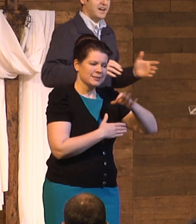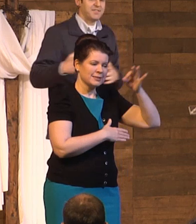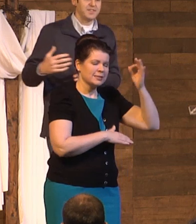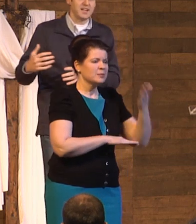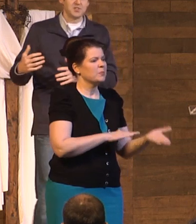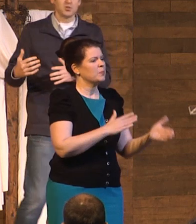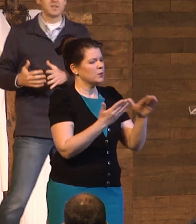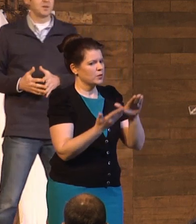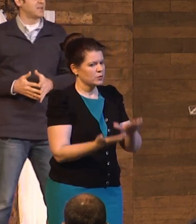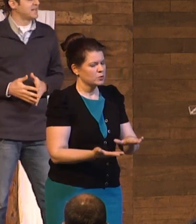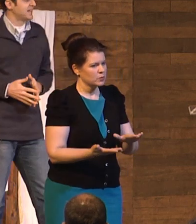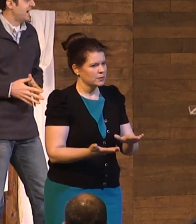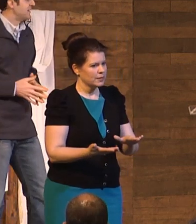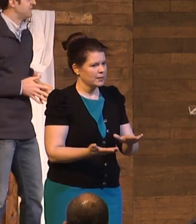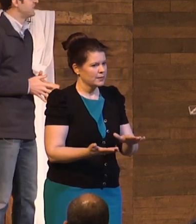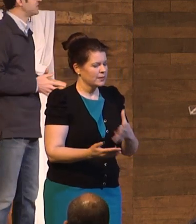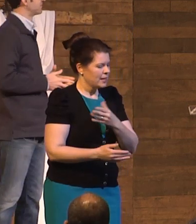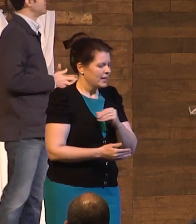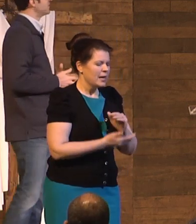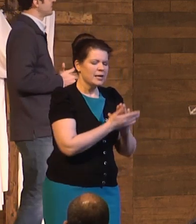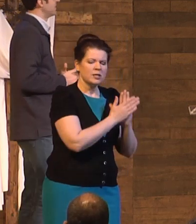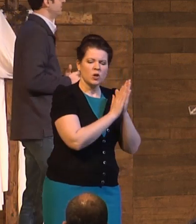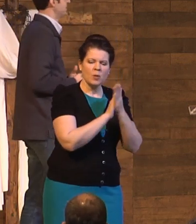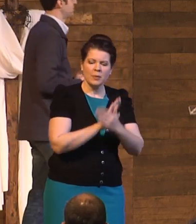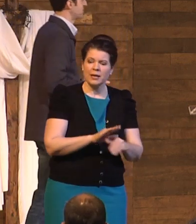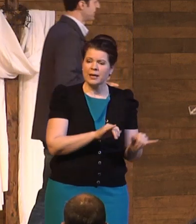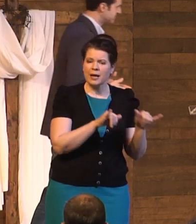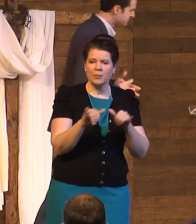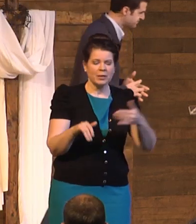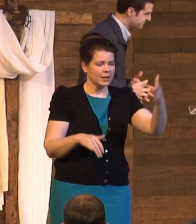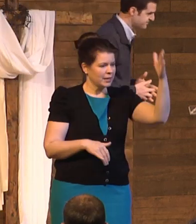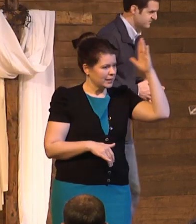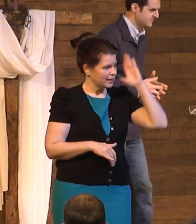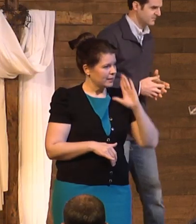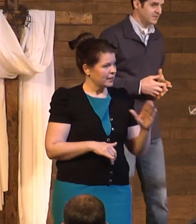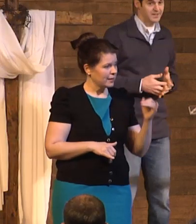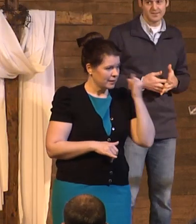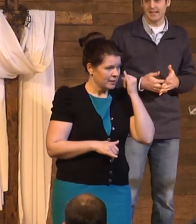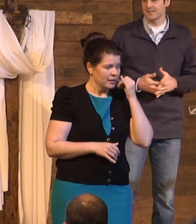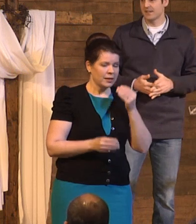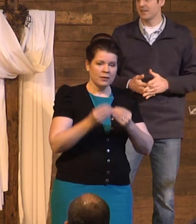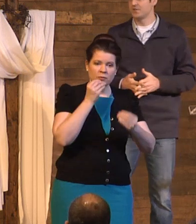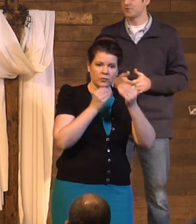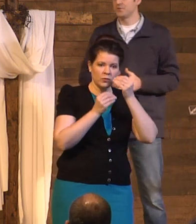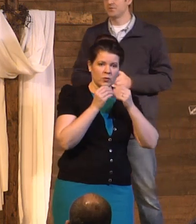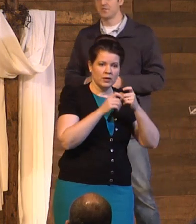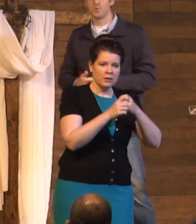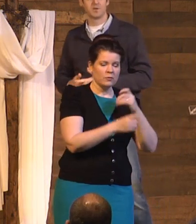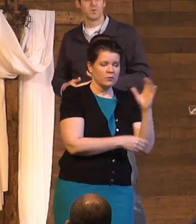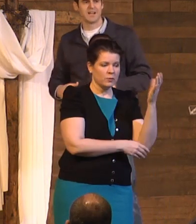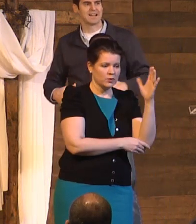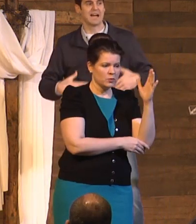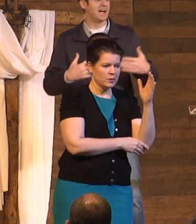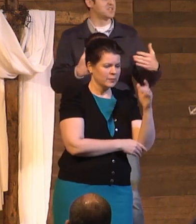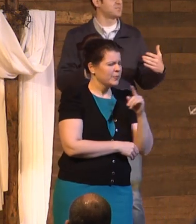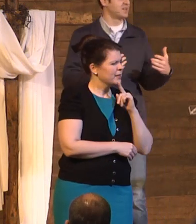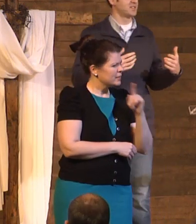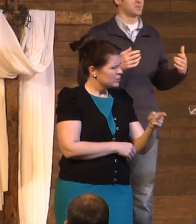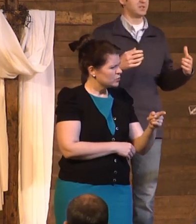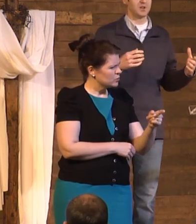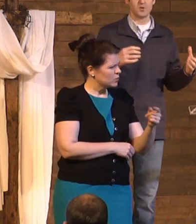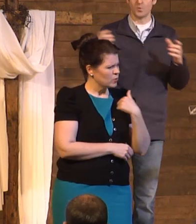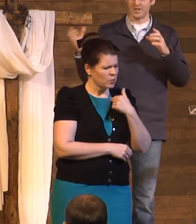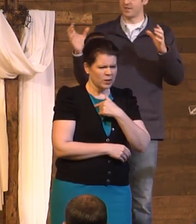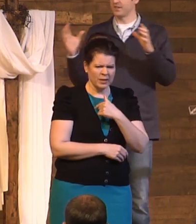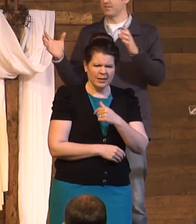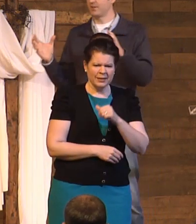then the other half of that is you'll become like God if you eat the fruit of this tree. And that's kind of true too. We're not God just because